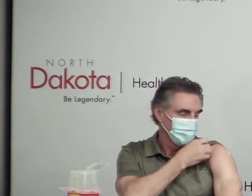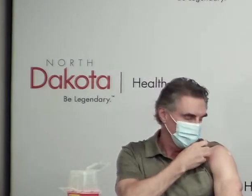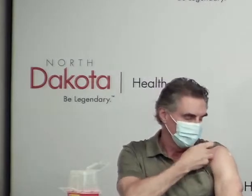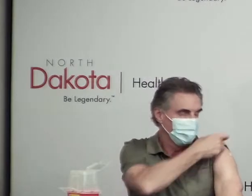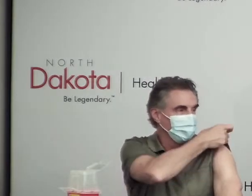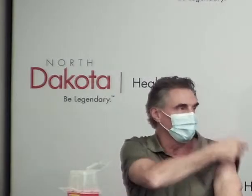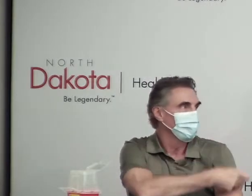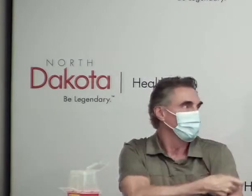Well done.